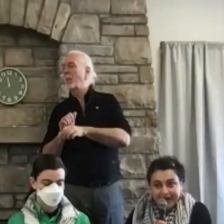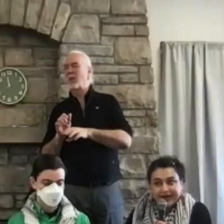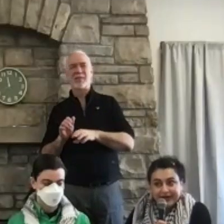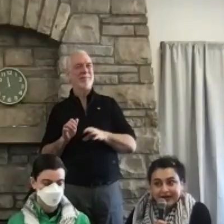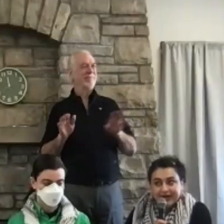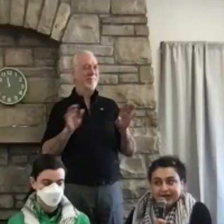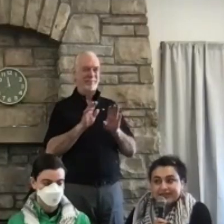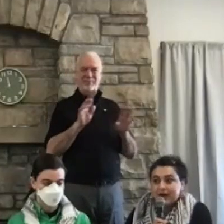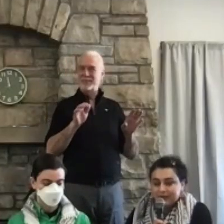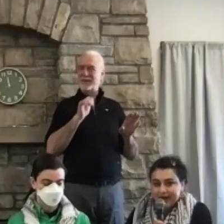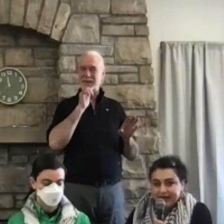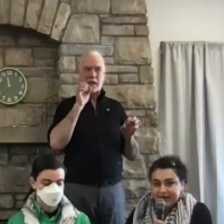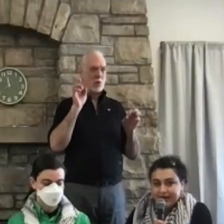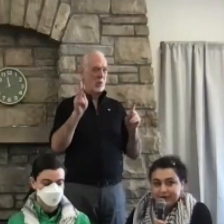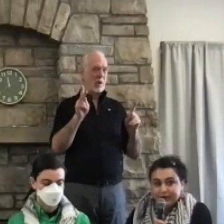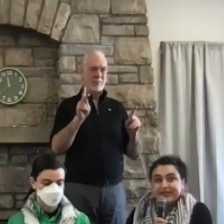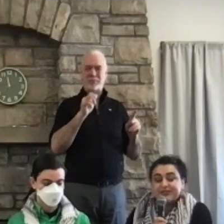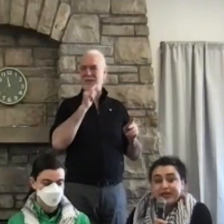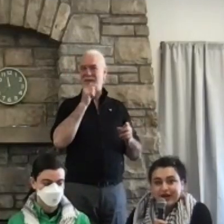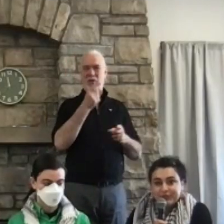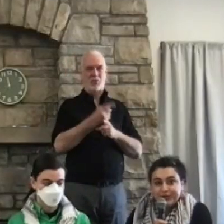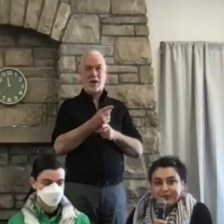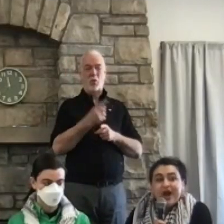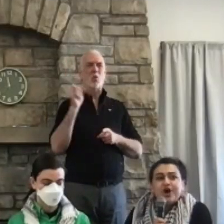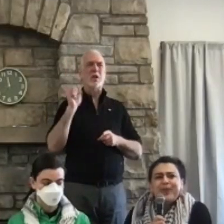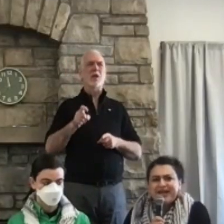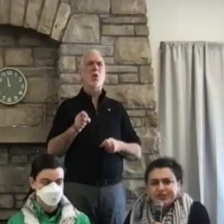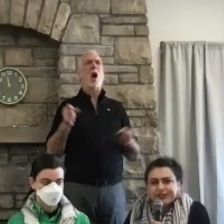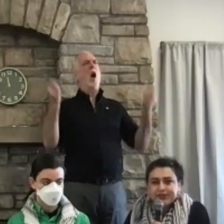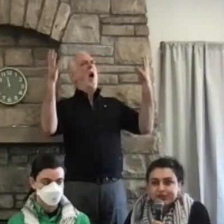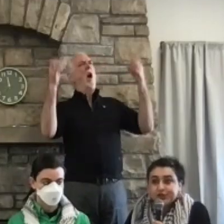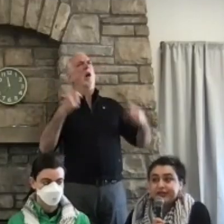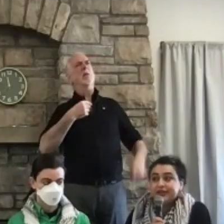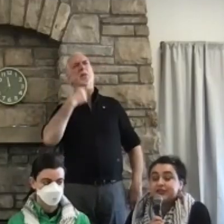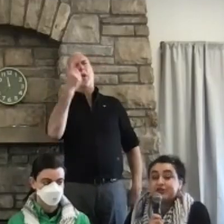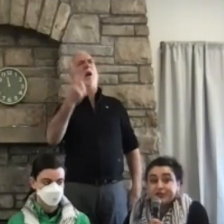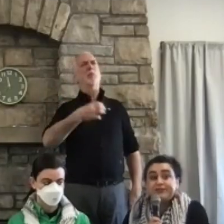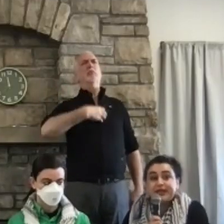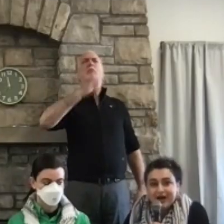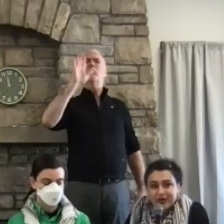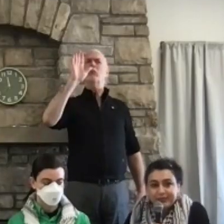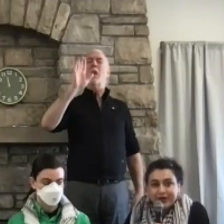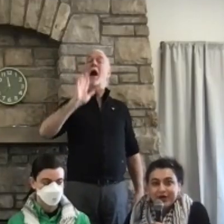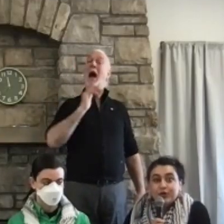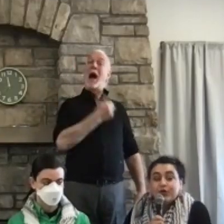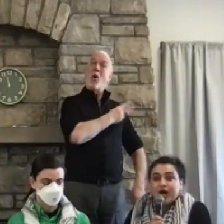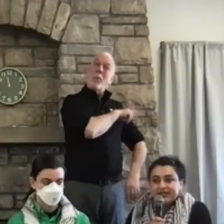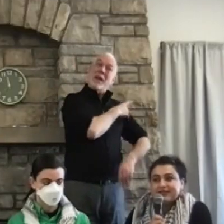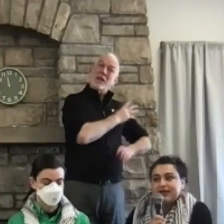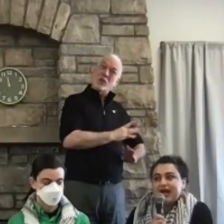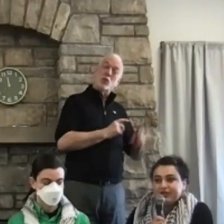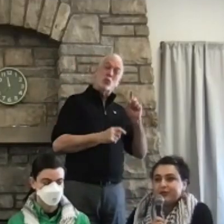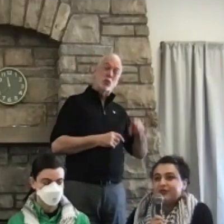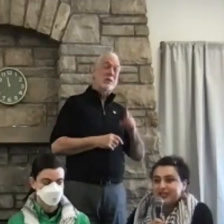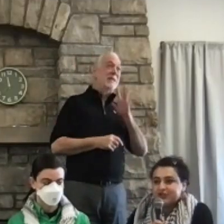not okay, and it's not right, and we need to speak up. Our patients should speak up.